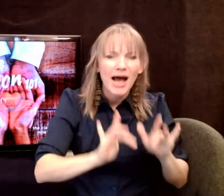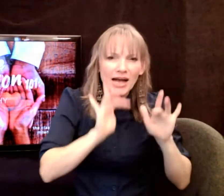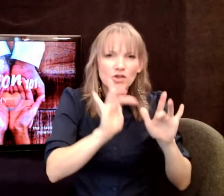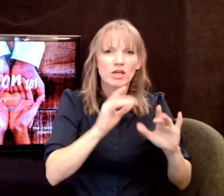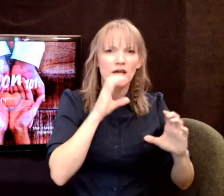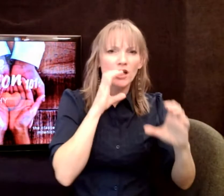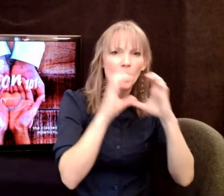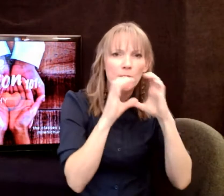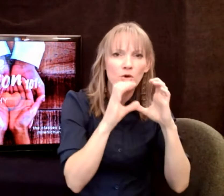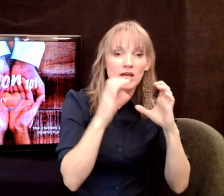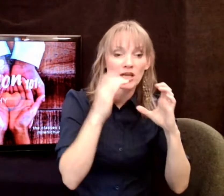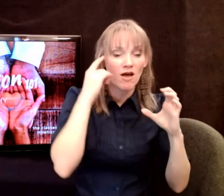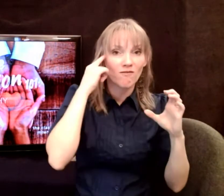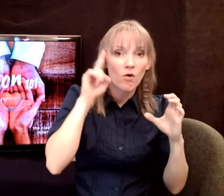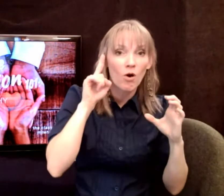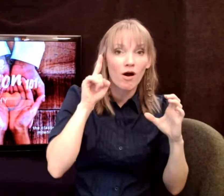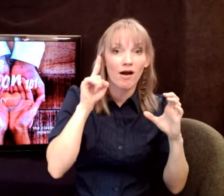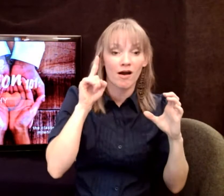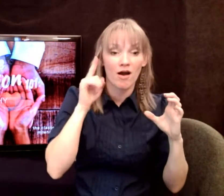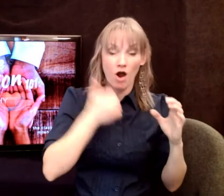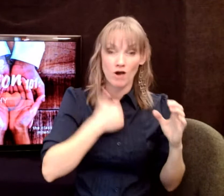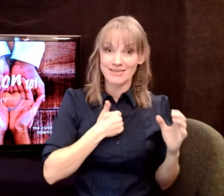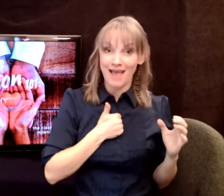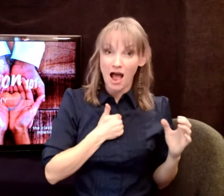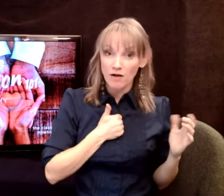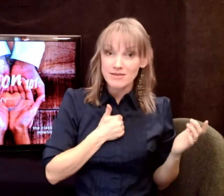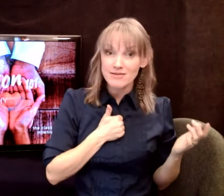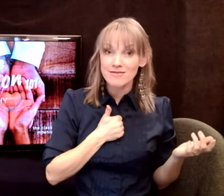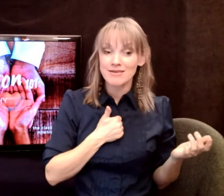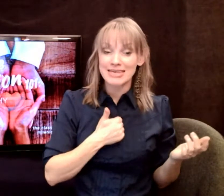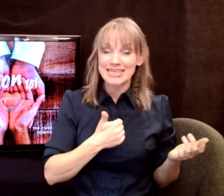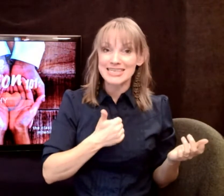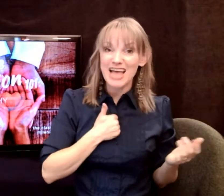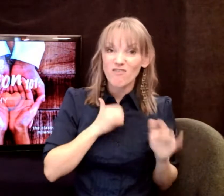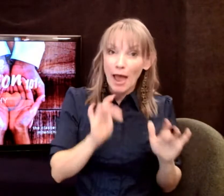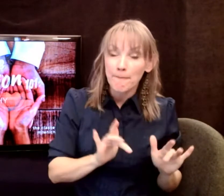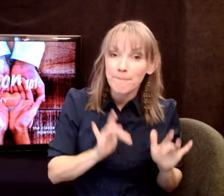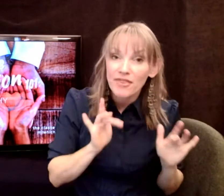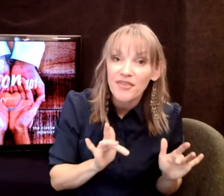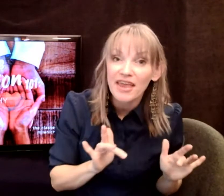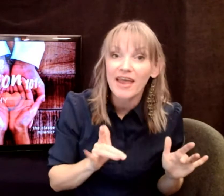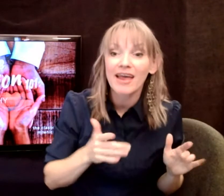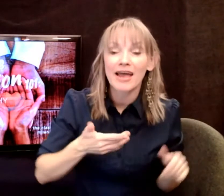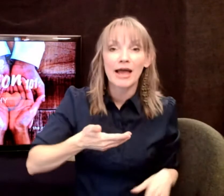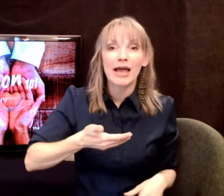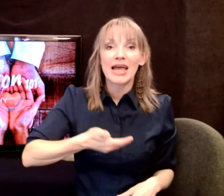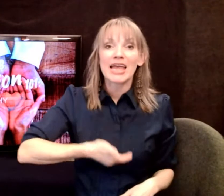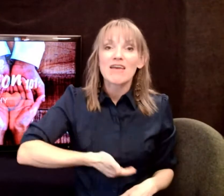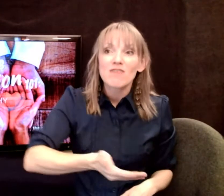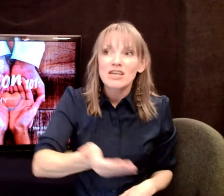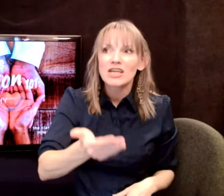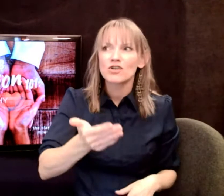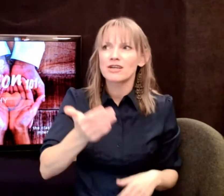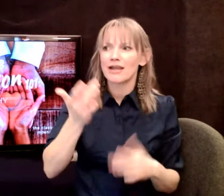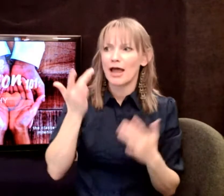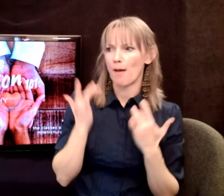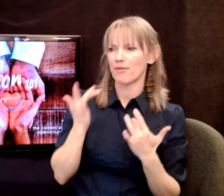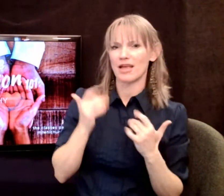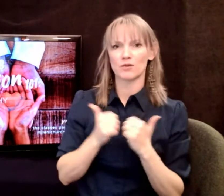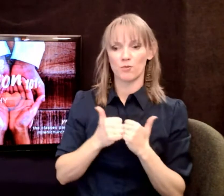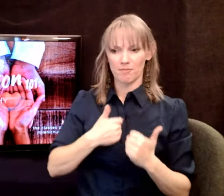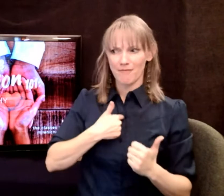communication for and around ourselves, self-empathy, the invitation to empathize with ourselves